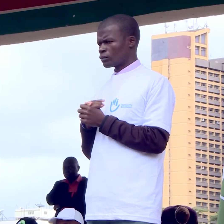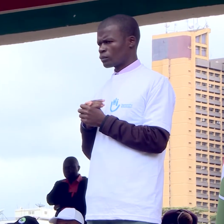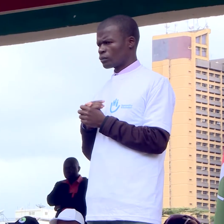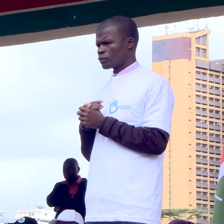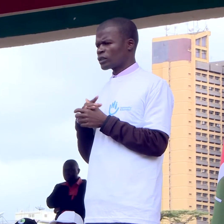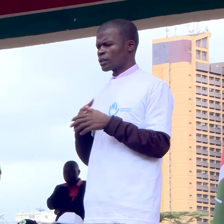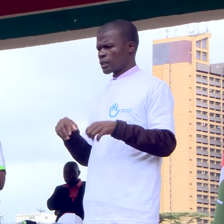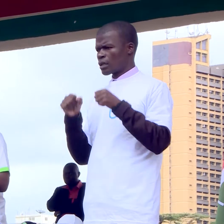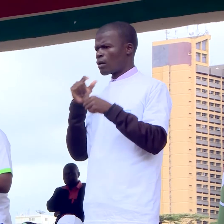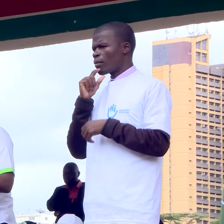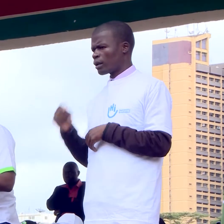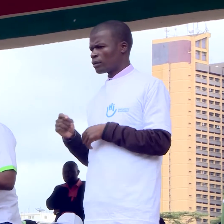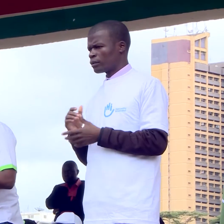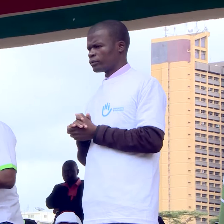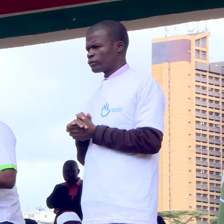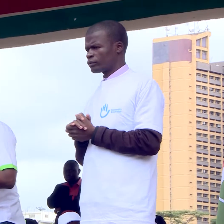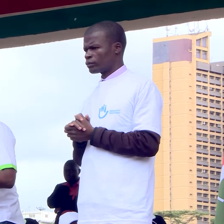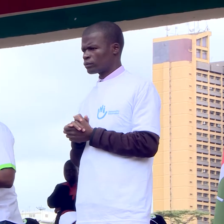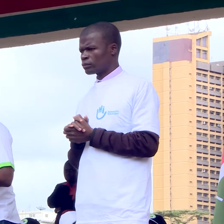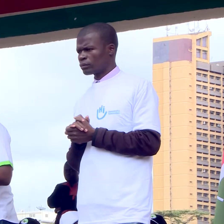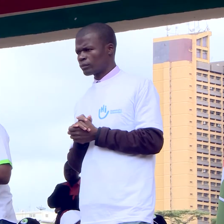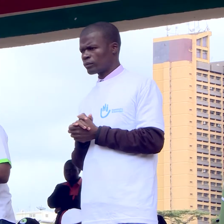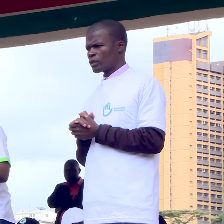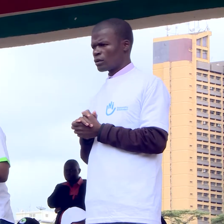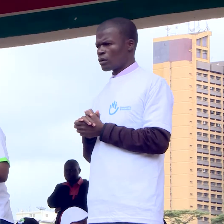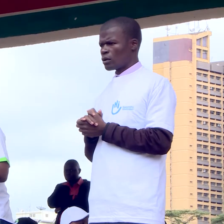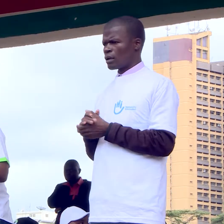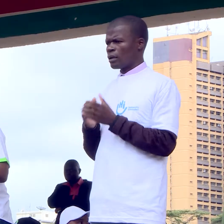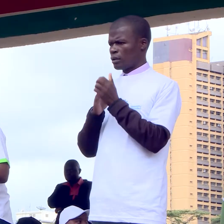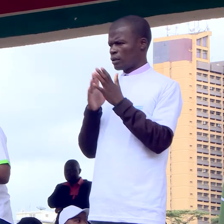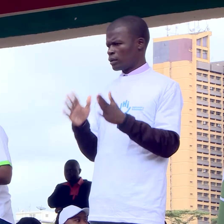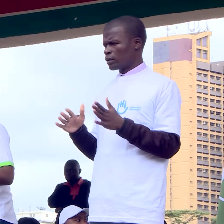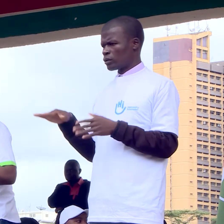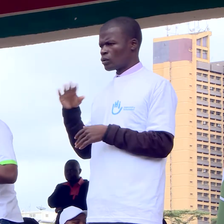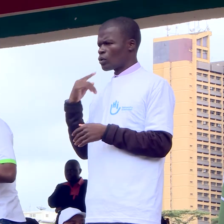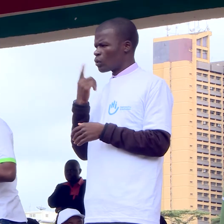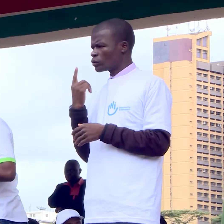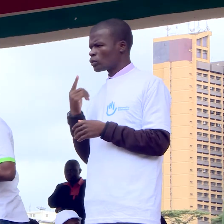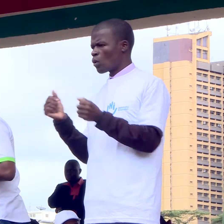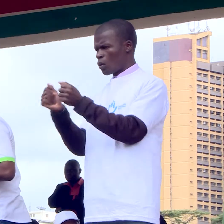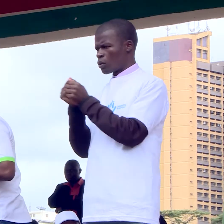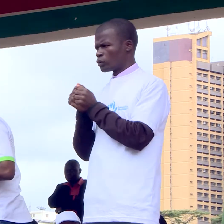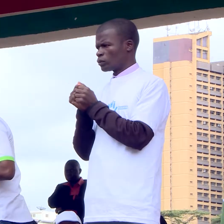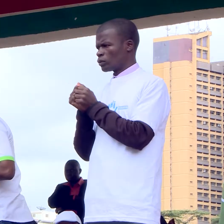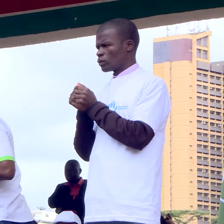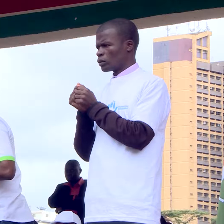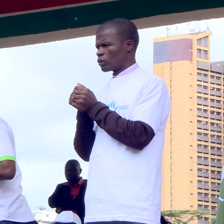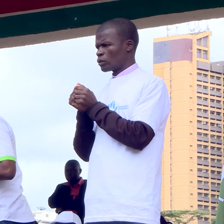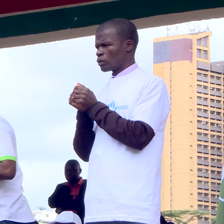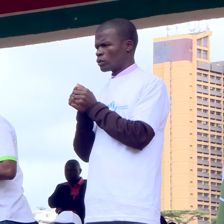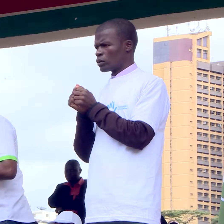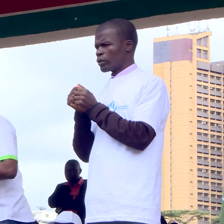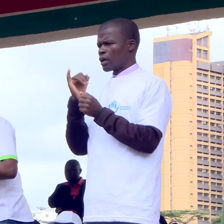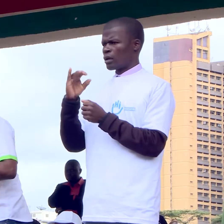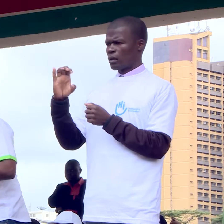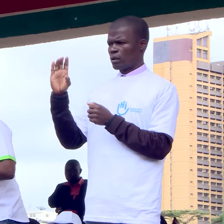The chairman and different stakeholders who collaborate with the Independent and Electoral Boundary